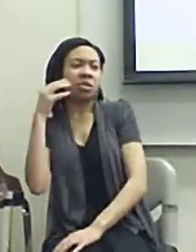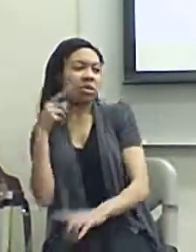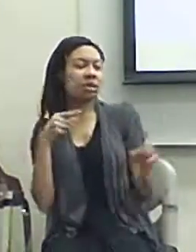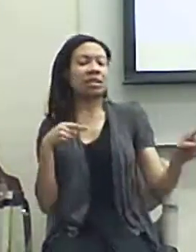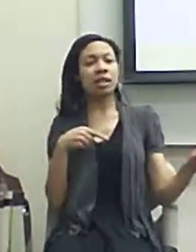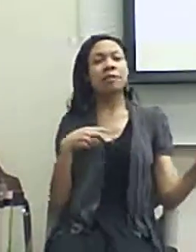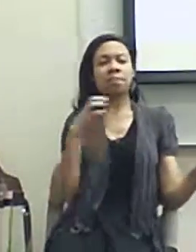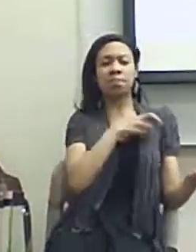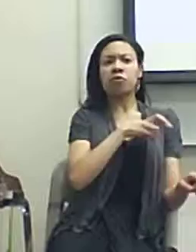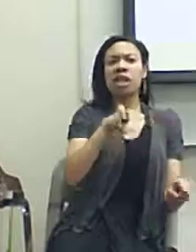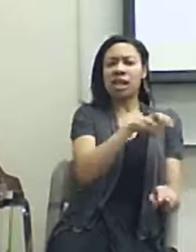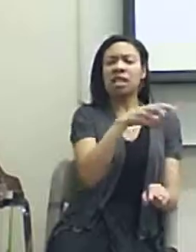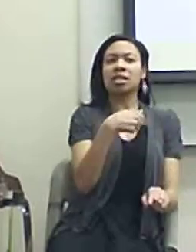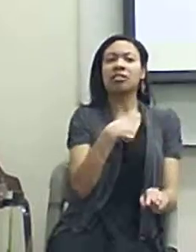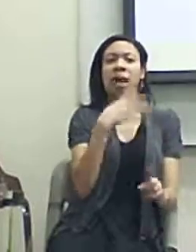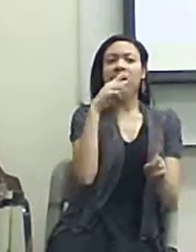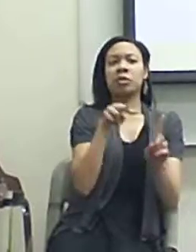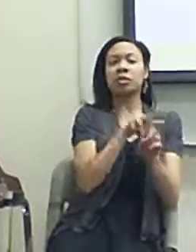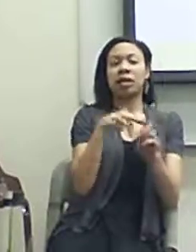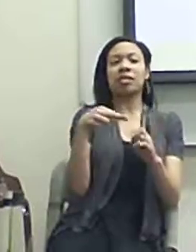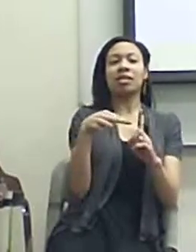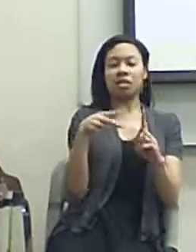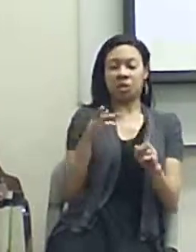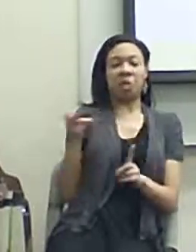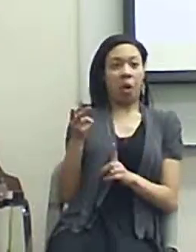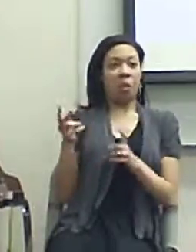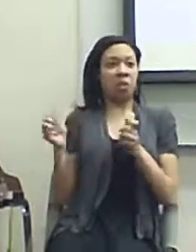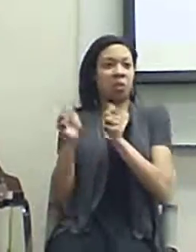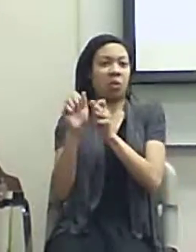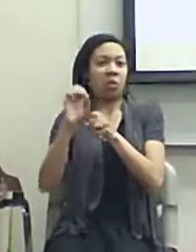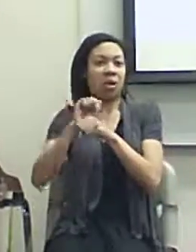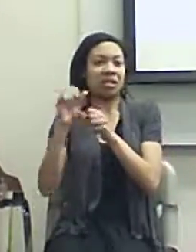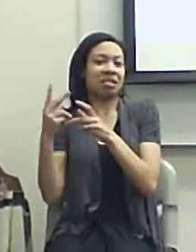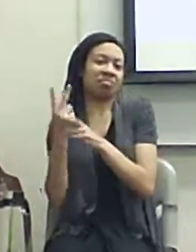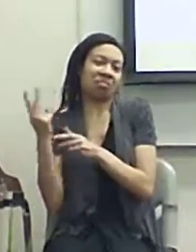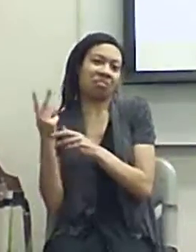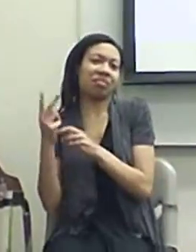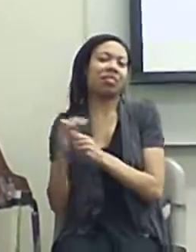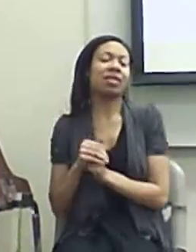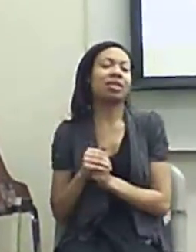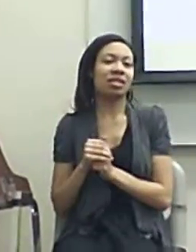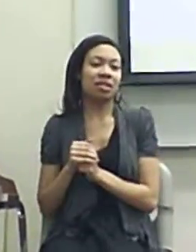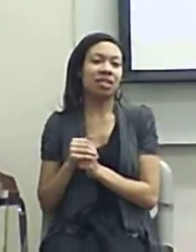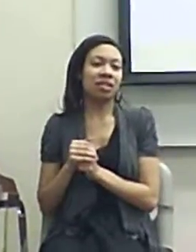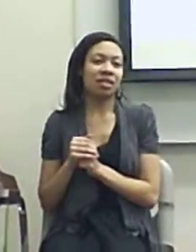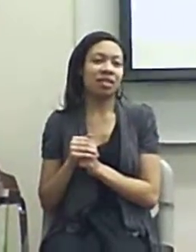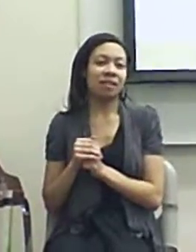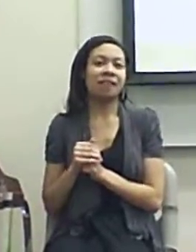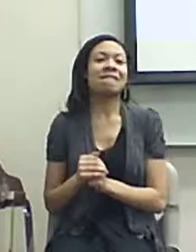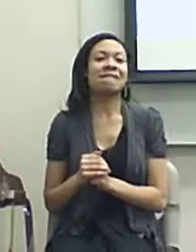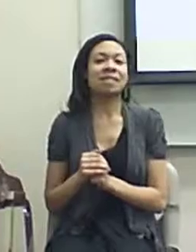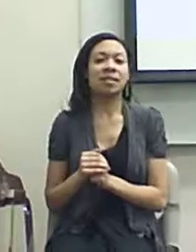get stuff something really nice. And hopefully be able to set up more formal mentoring